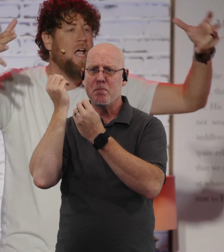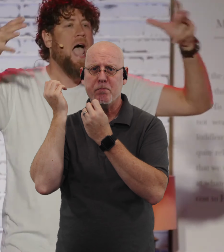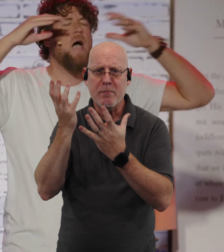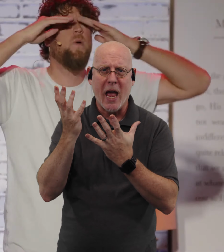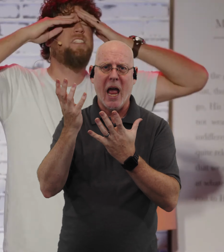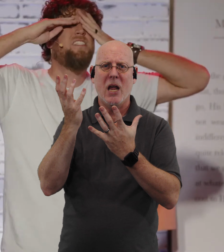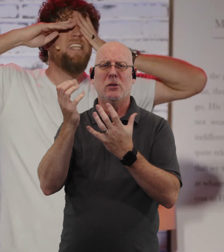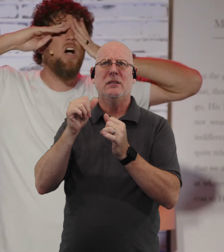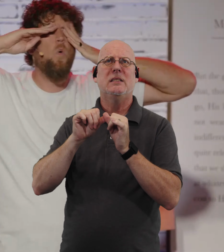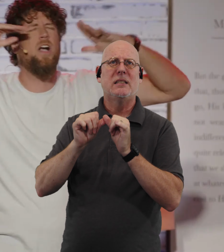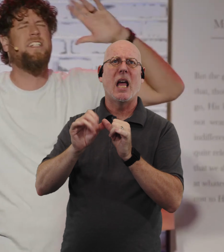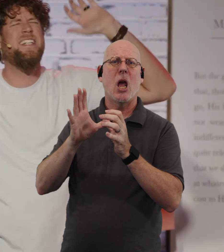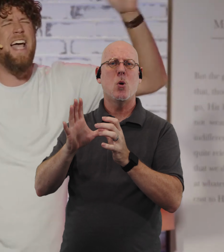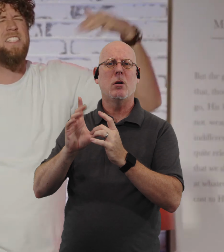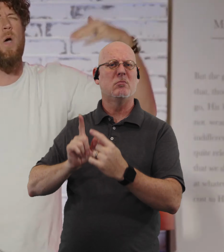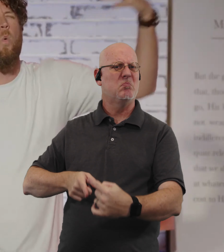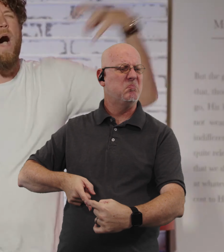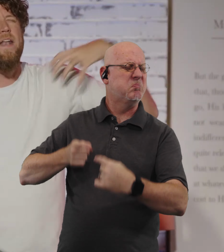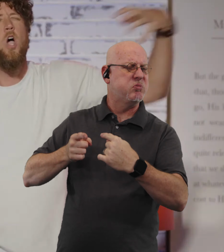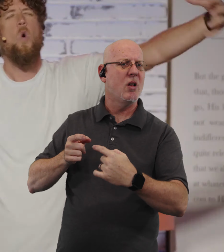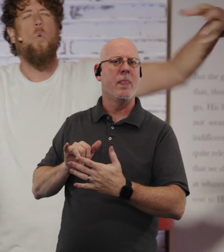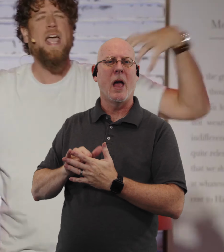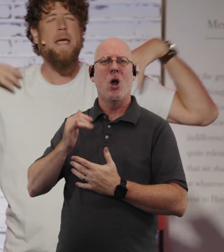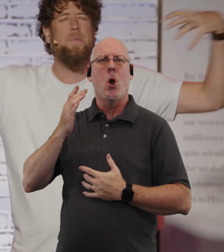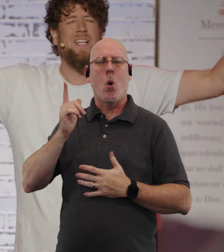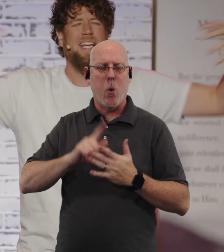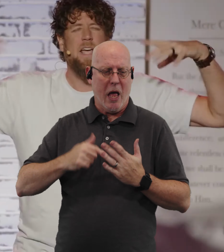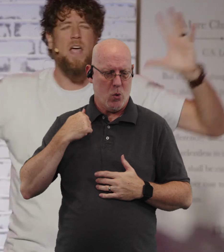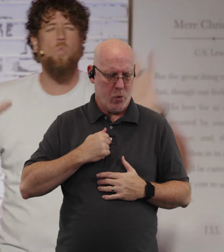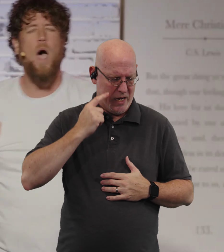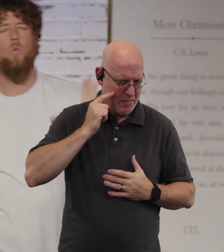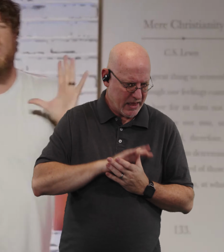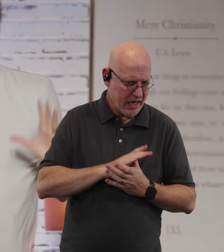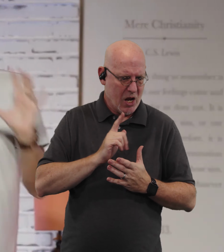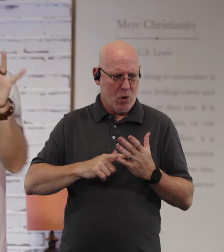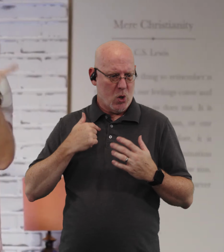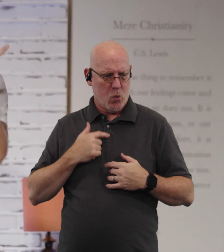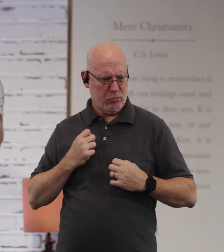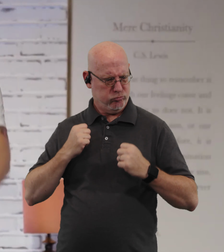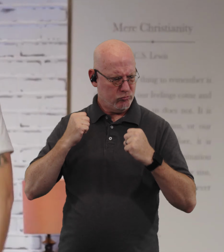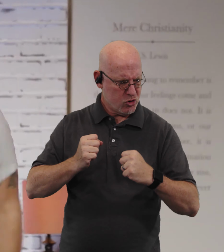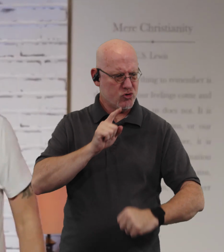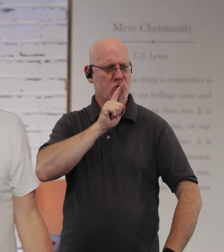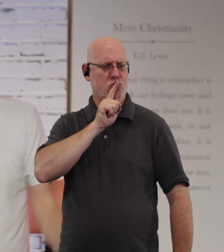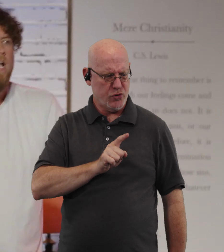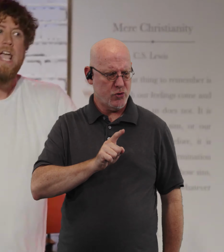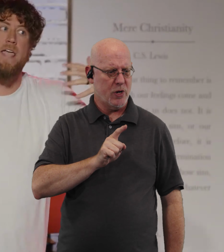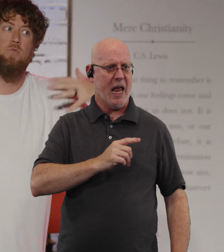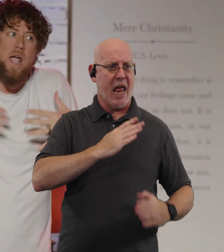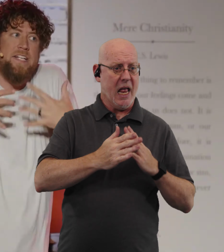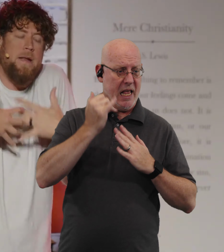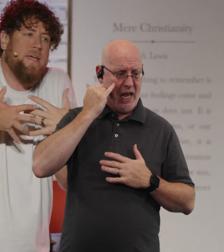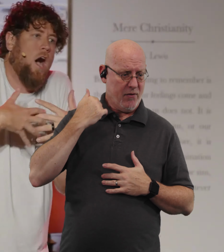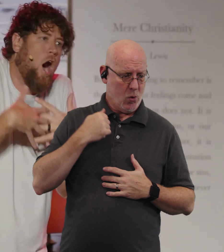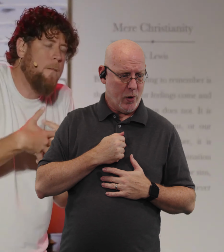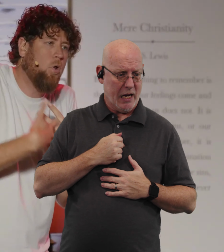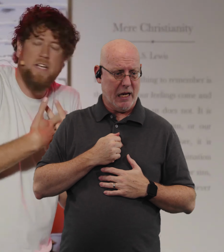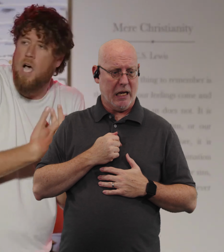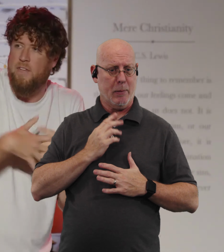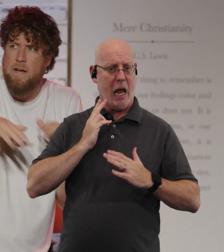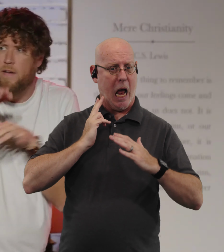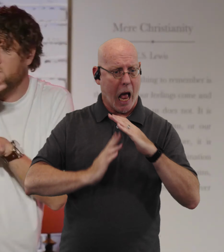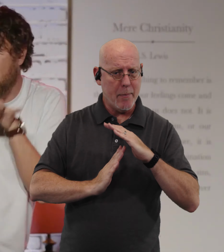information, and we still want to contest that what we believe and what we assert is true. And at the end of the day, if we can be